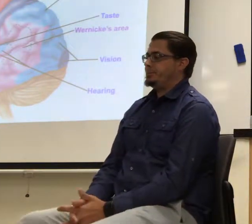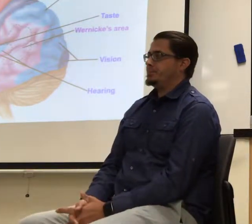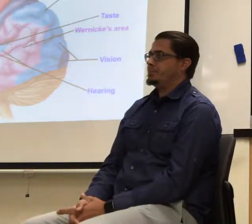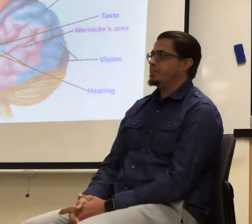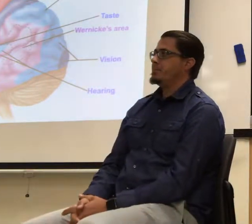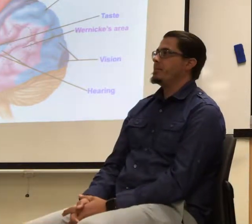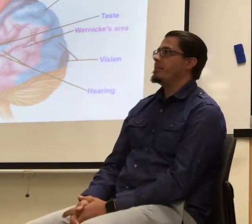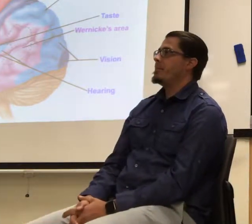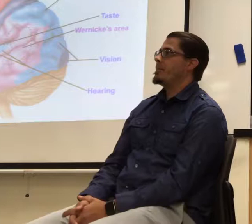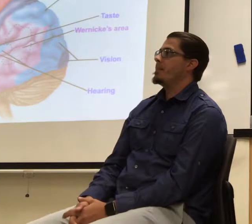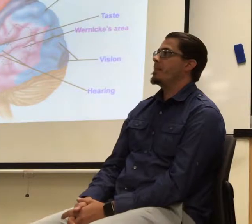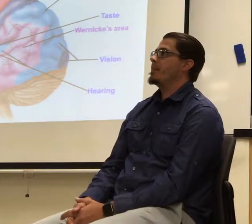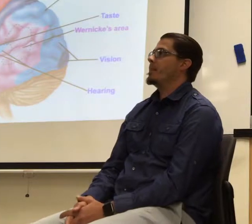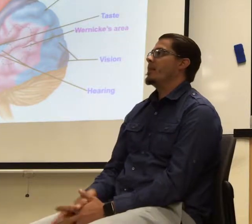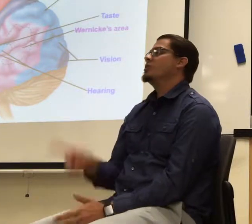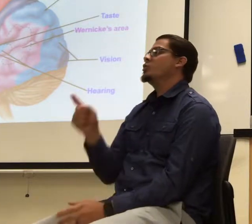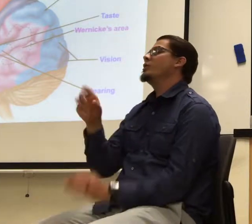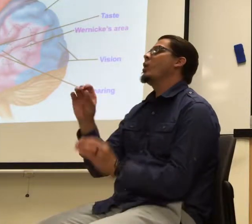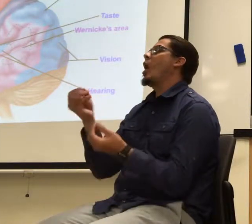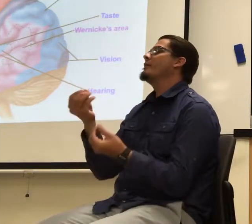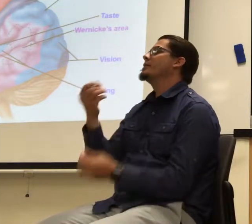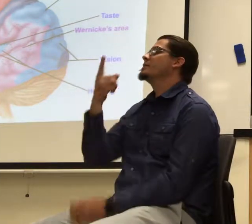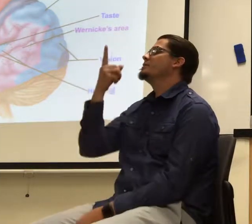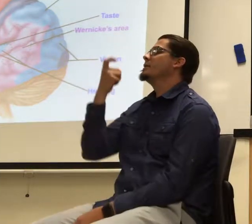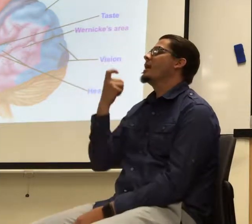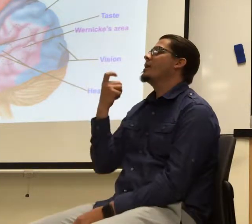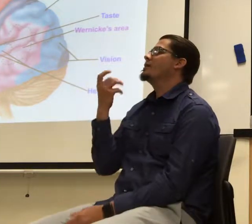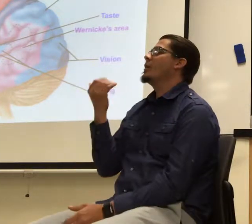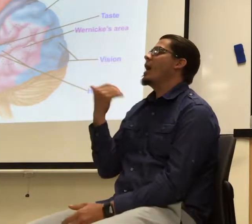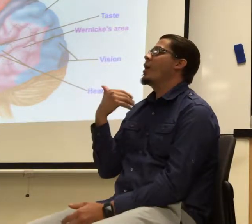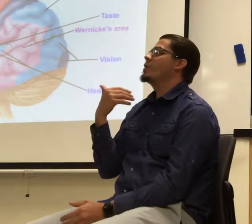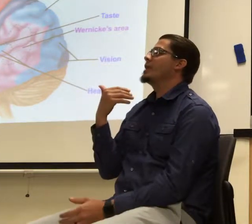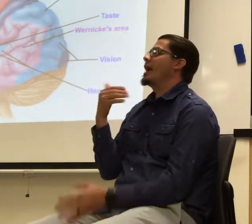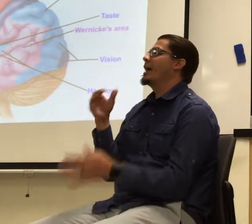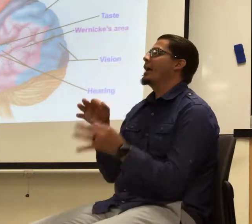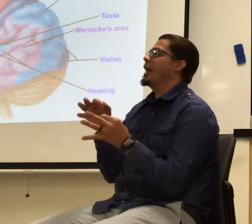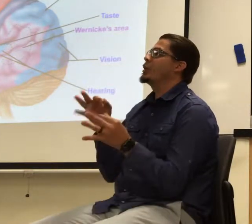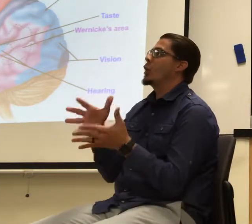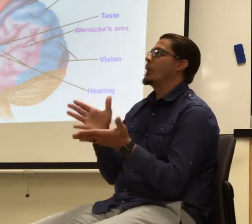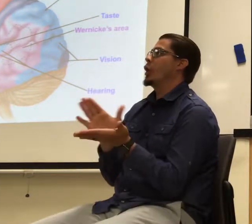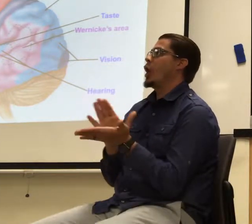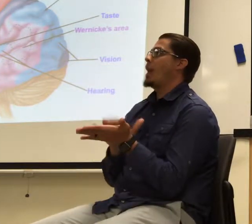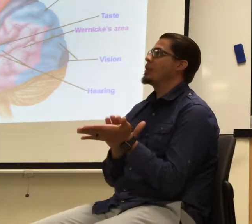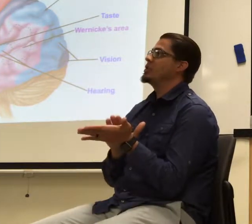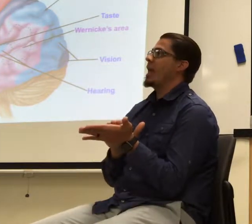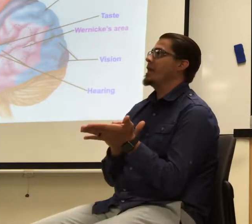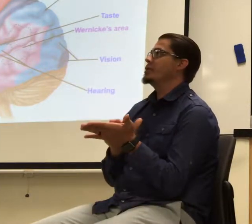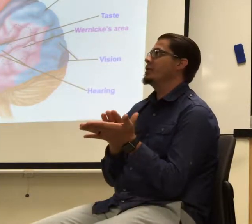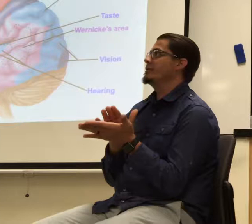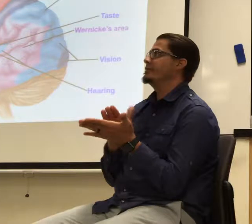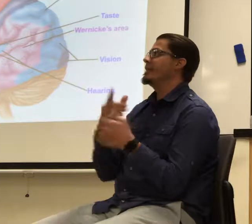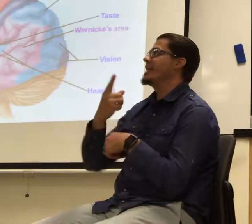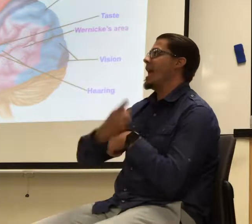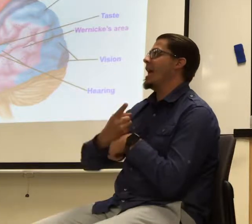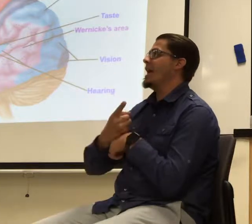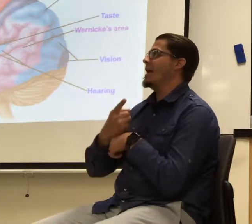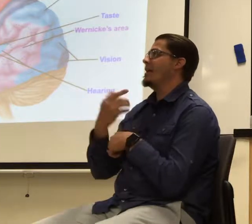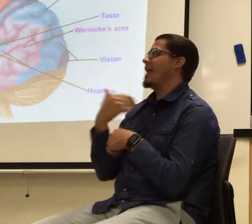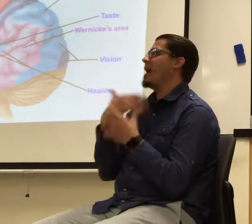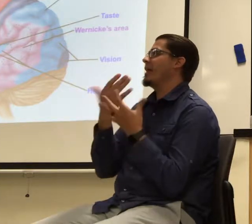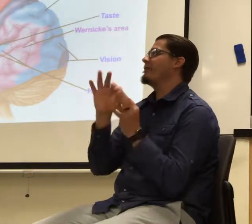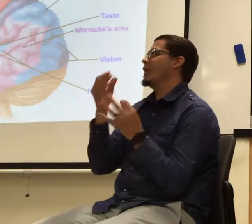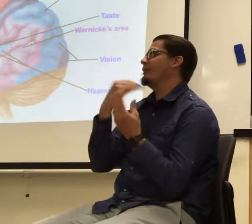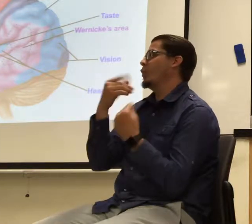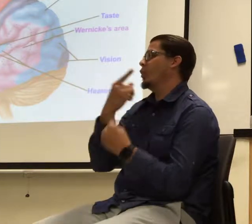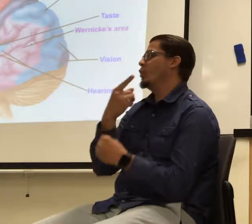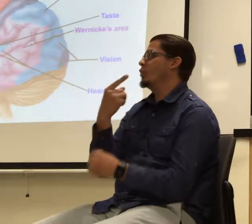If you receive a blow to the back of the head and you see stars, so to speak, it's because the occipital lobe is back there. Appreciate your eyeballs are in the front.